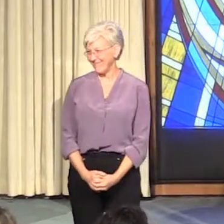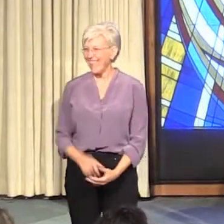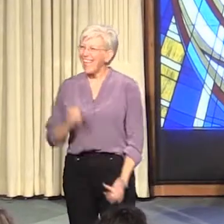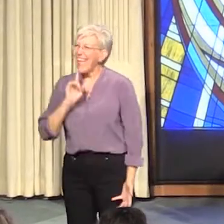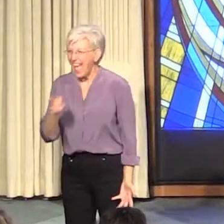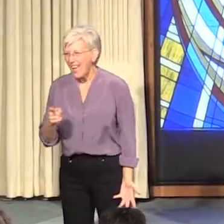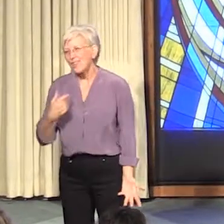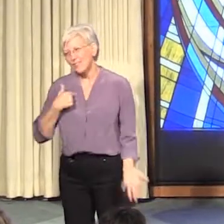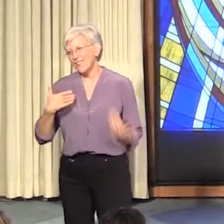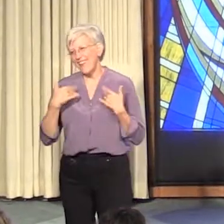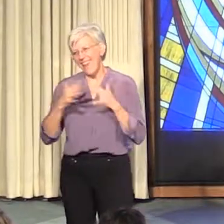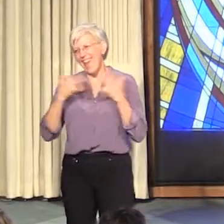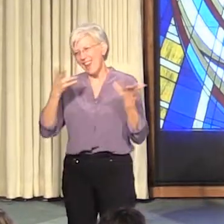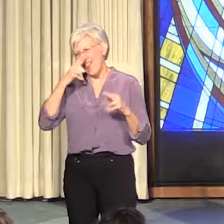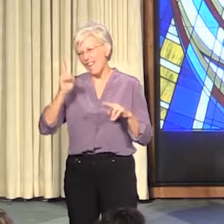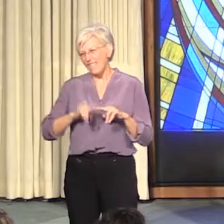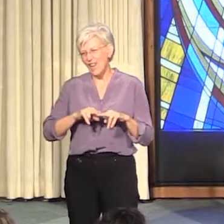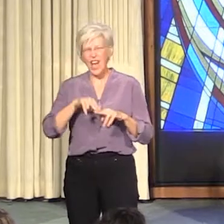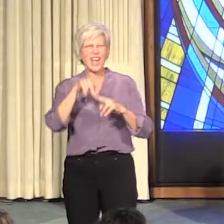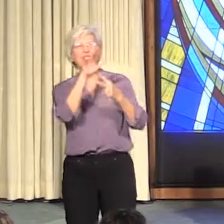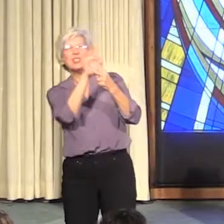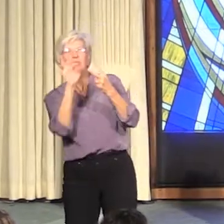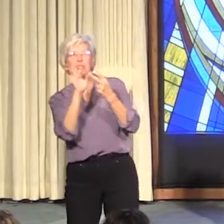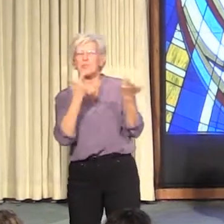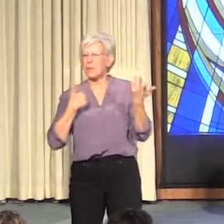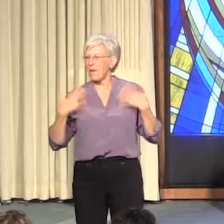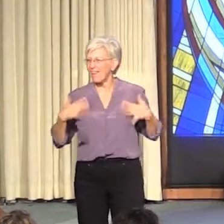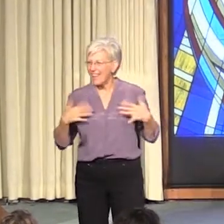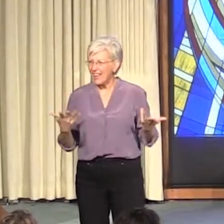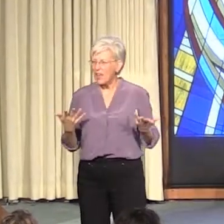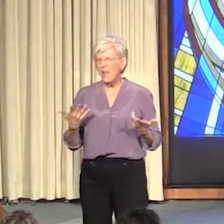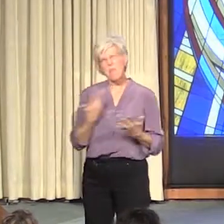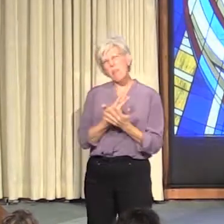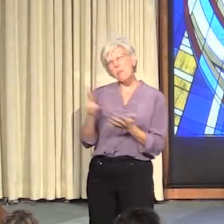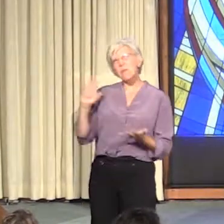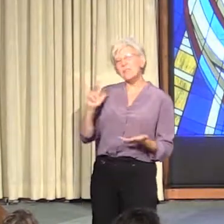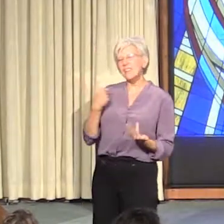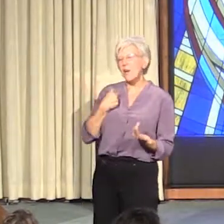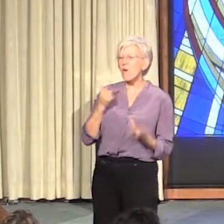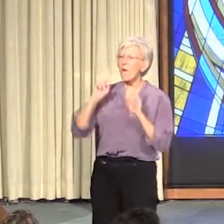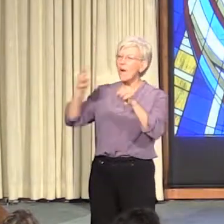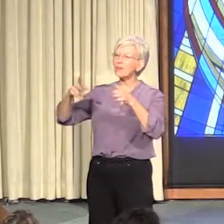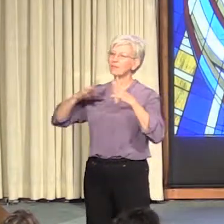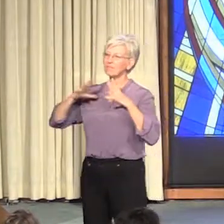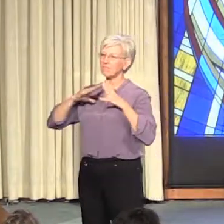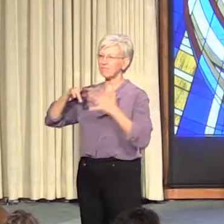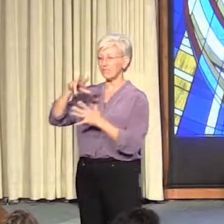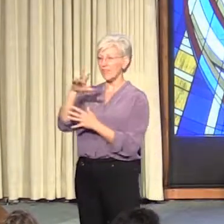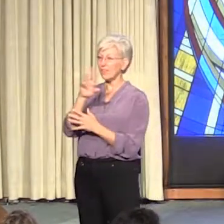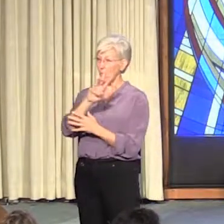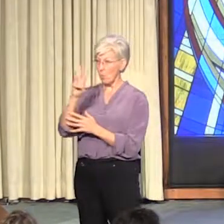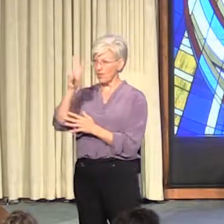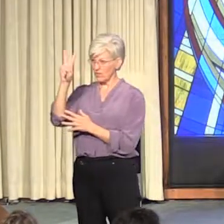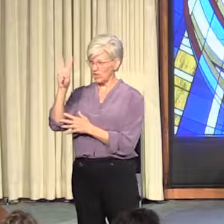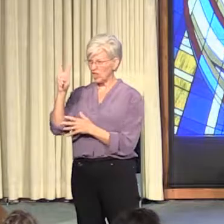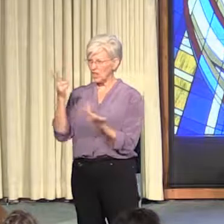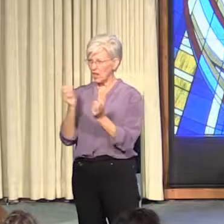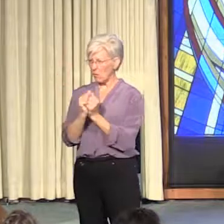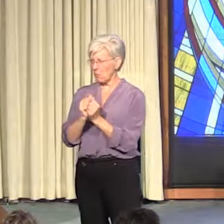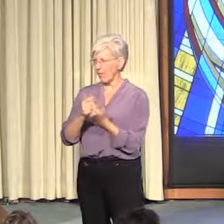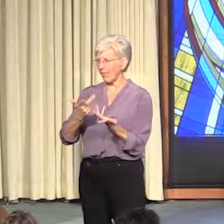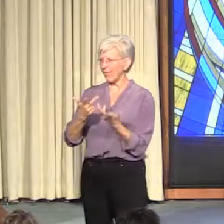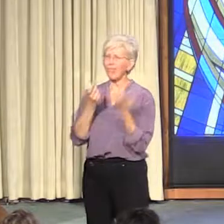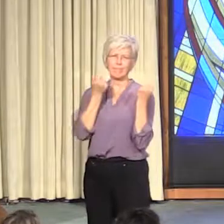Actually, I had a lot of fun picking this costume out. About 3 weeks ago, I was on vacation up in West Virginia with a lot of my